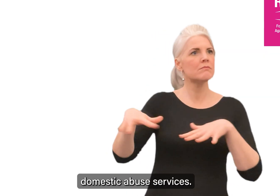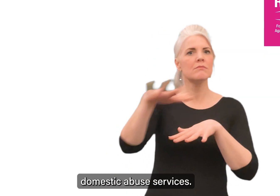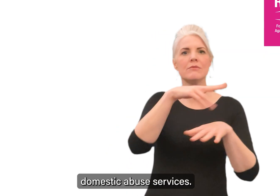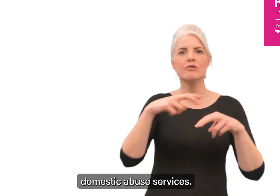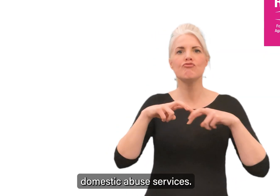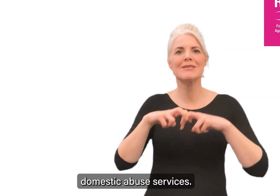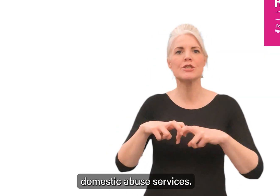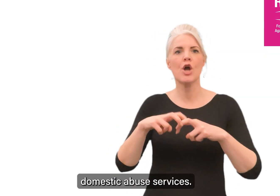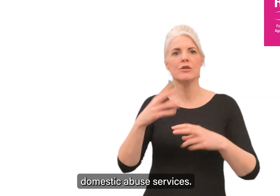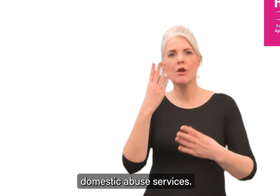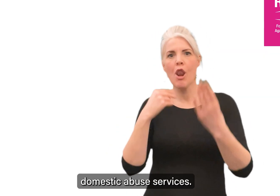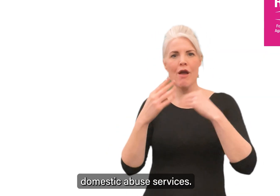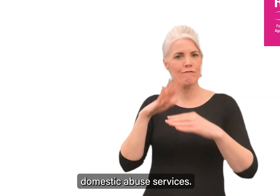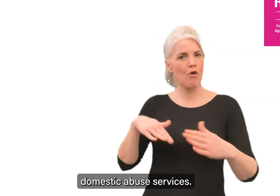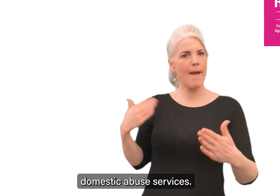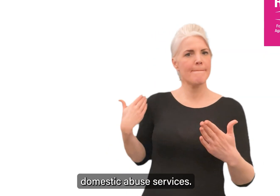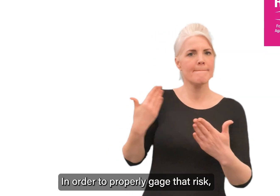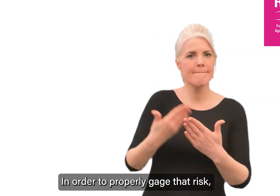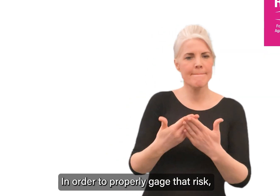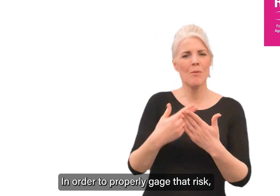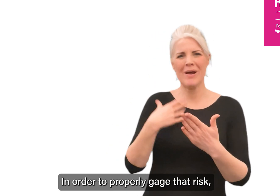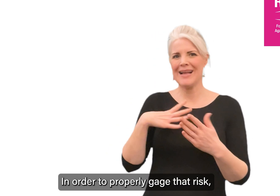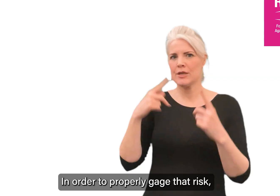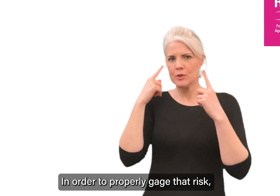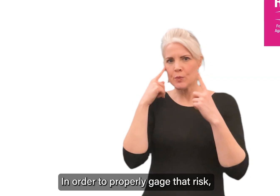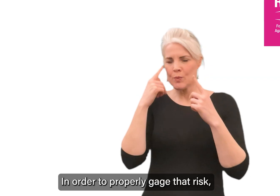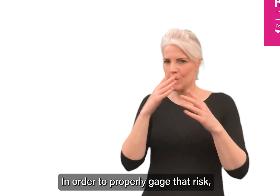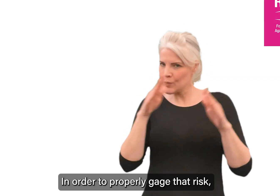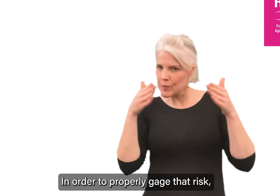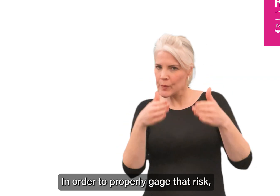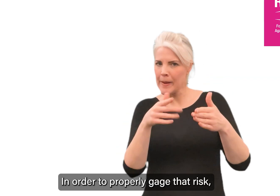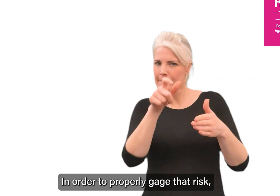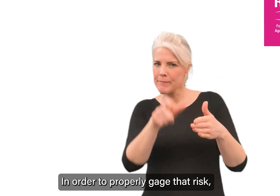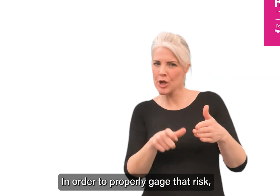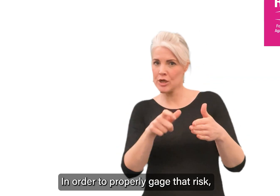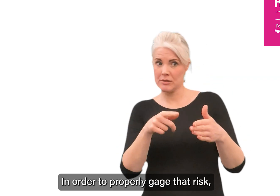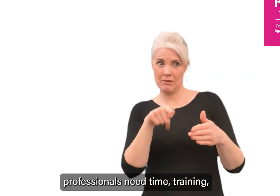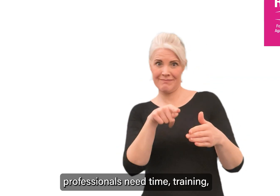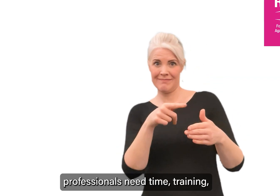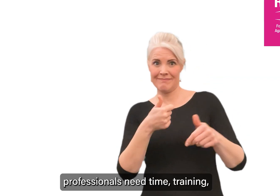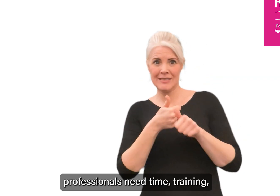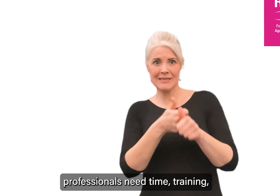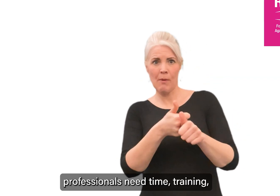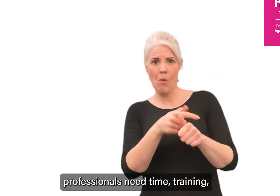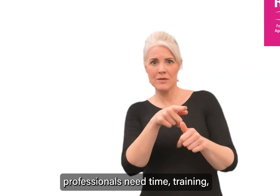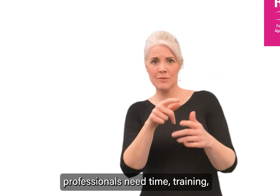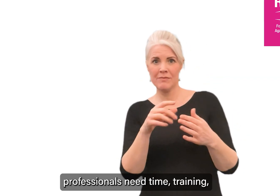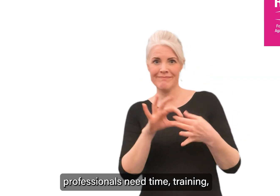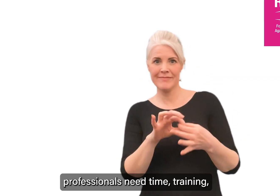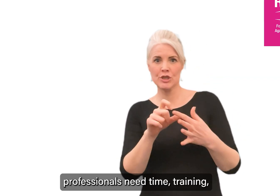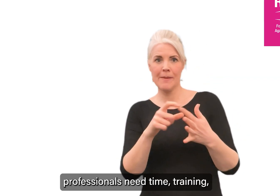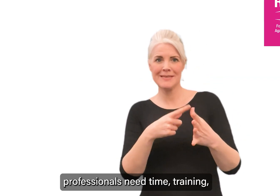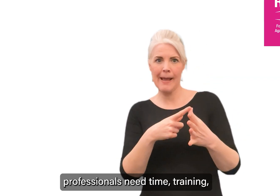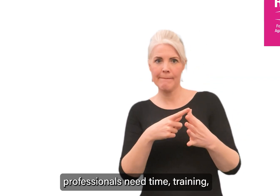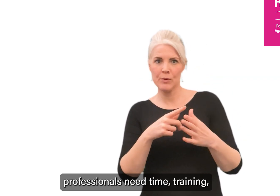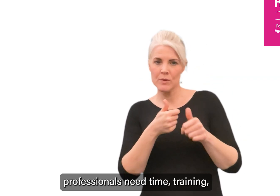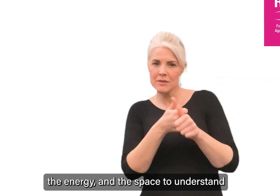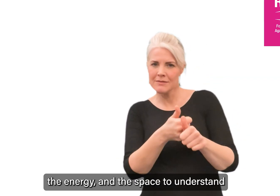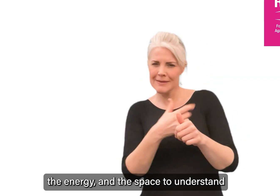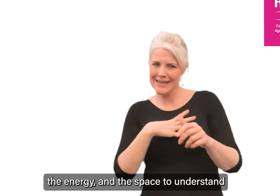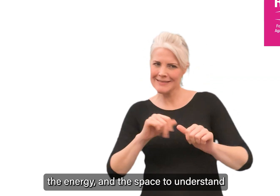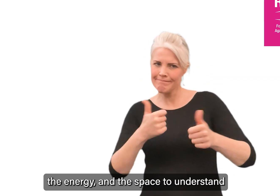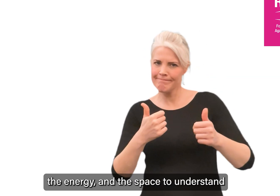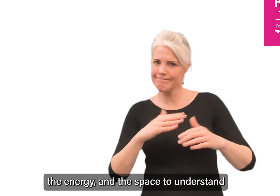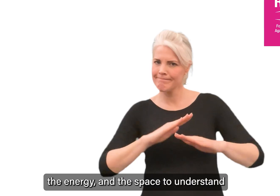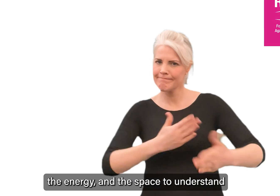fund domestic abuse services. In order to properly gauge that risk, professionals need time, training,